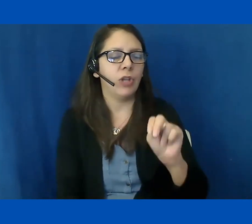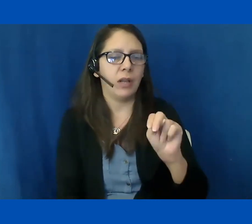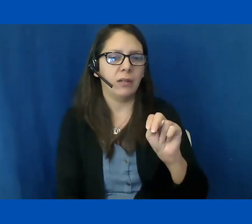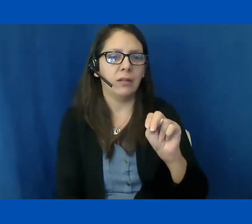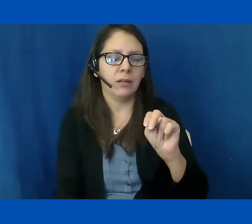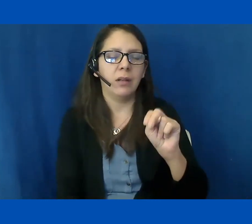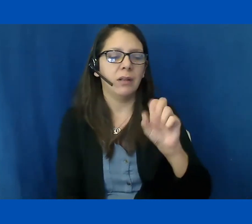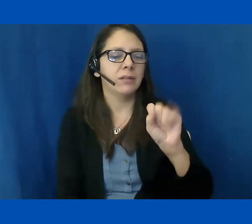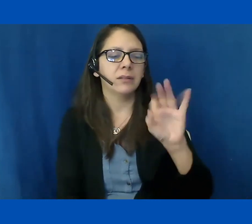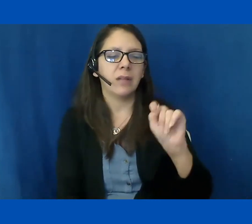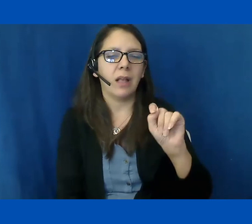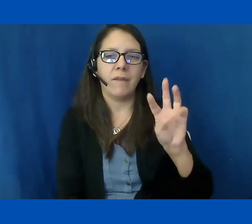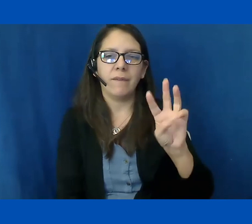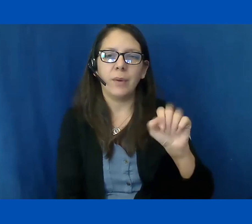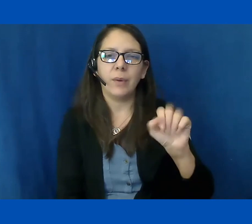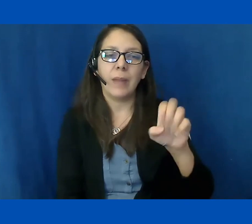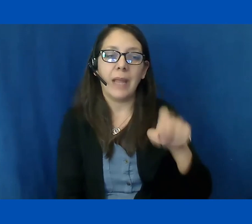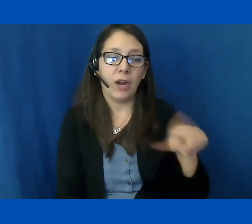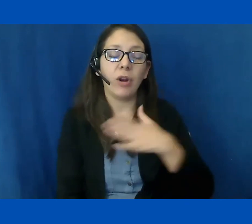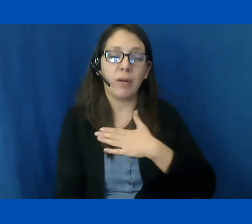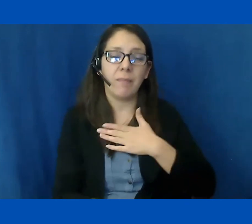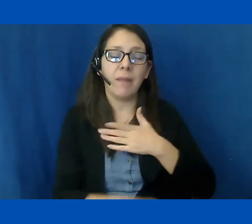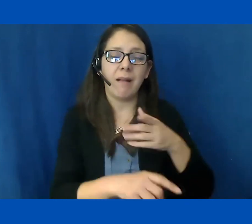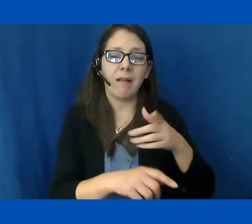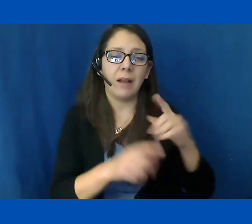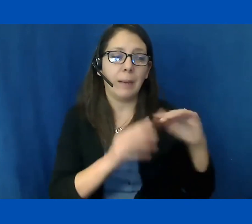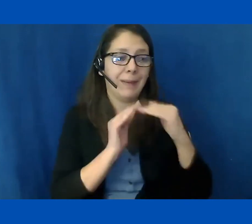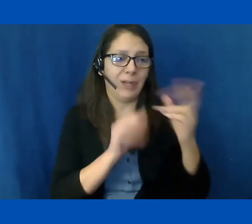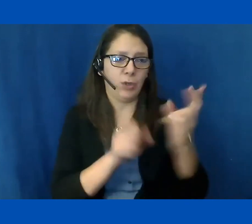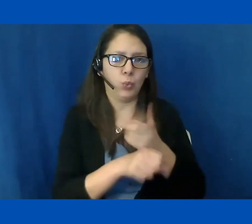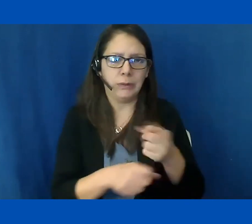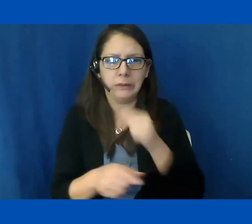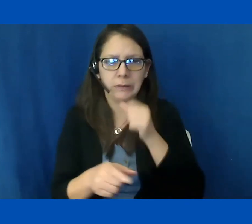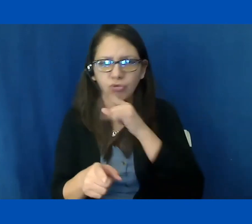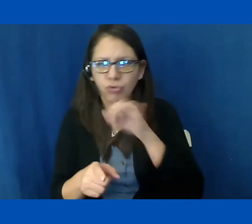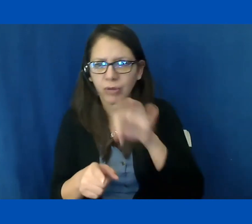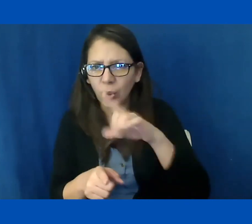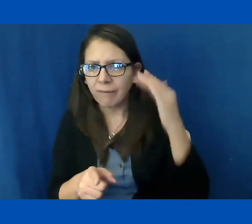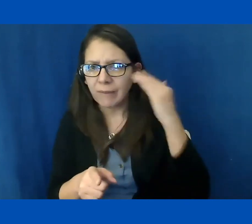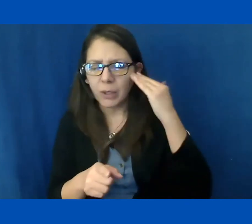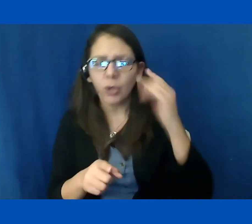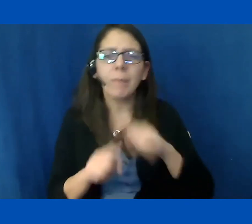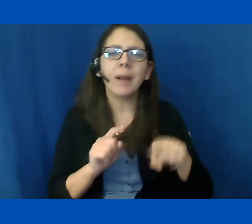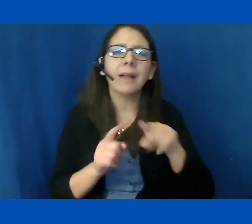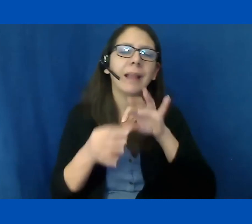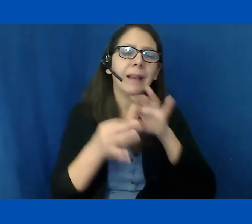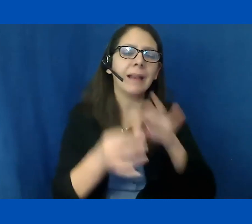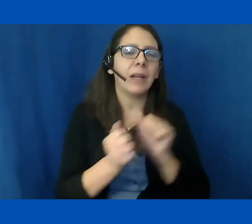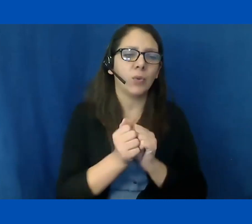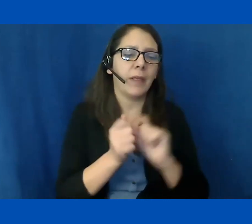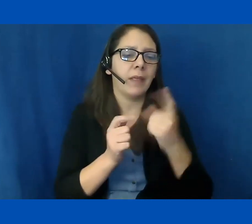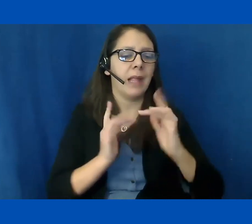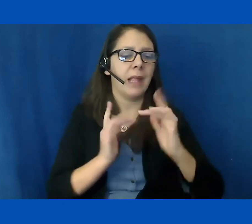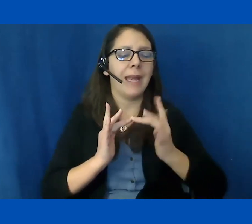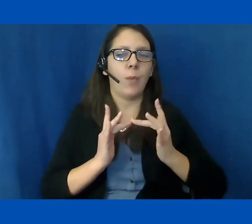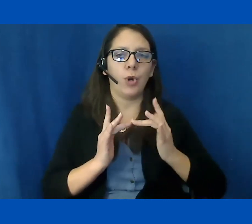Um, and so everybody was connecting to a network, right? Via a virtual machine.